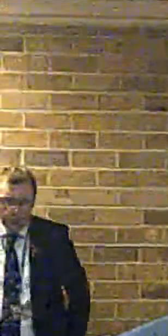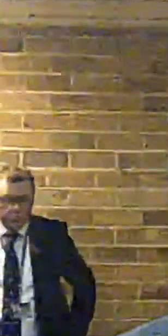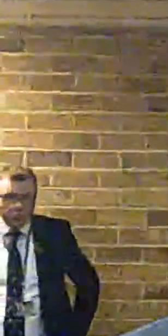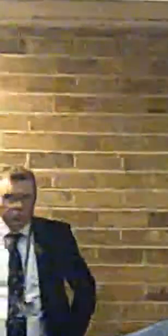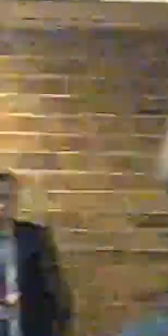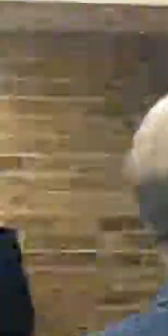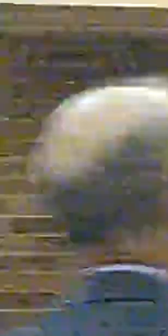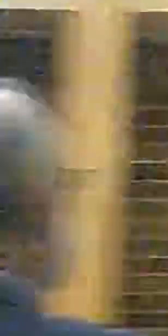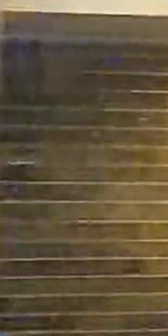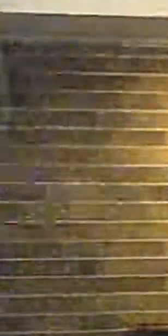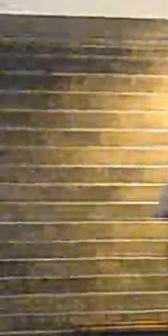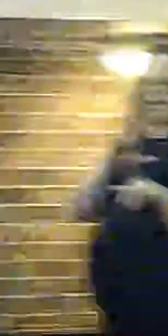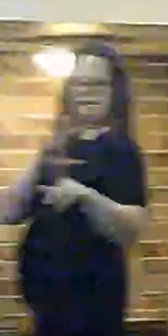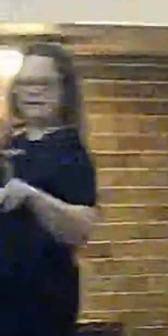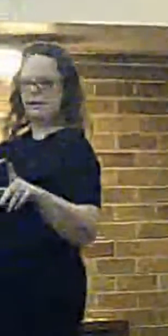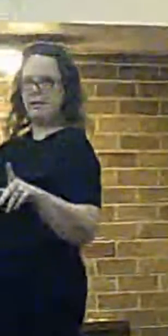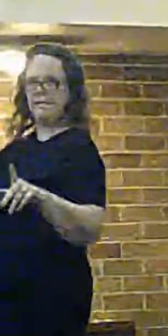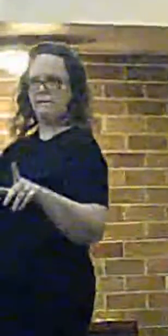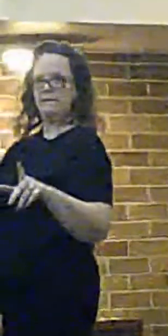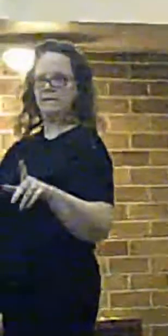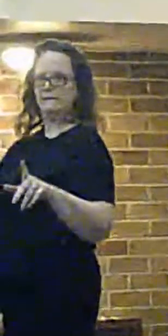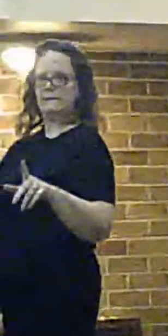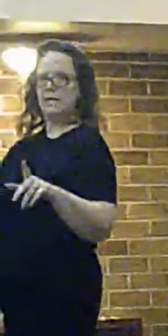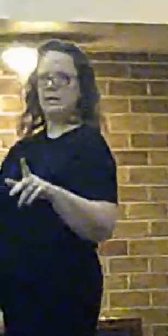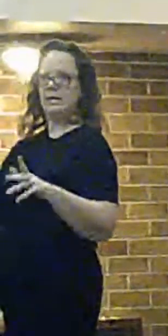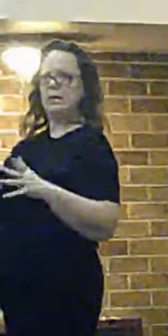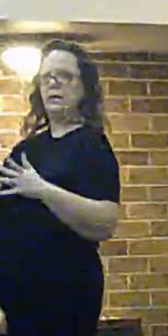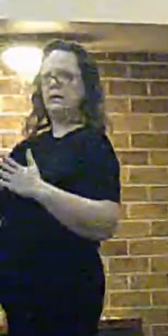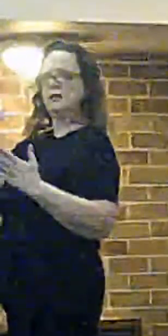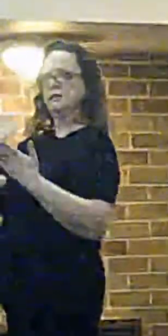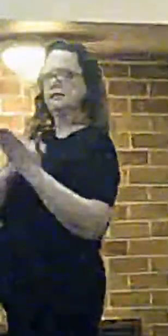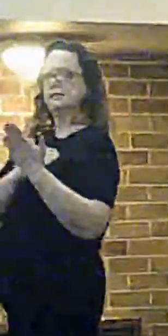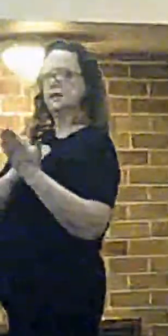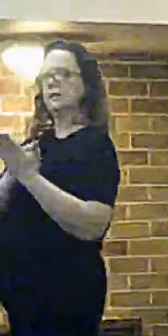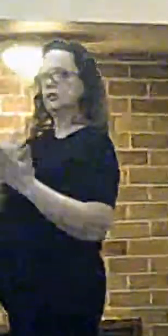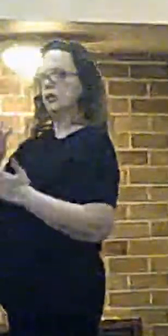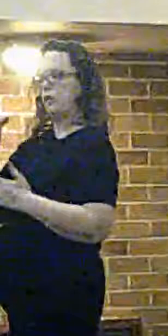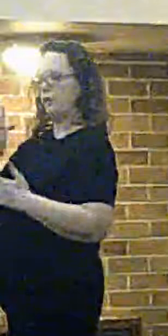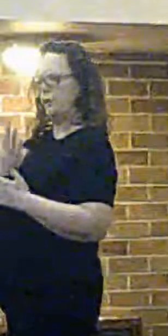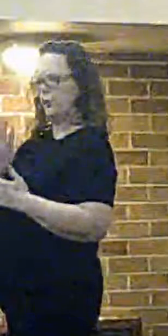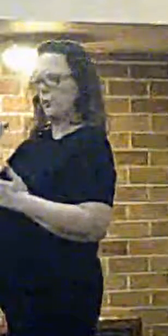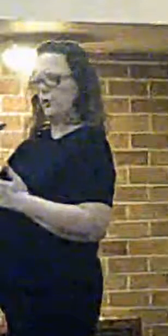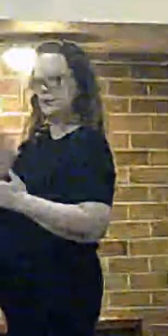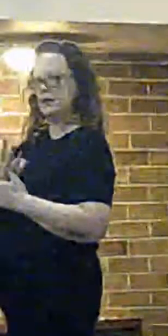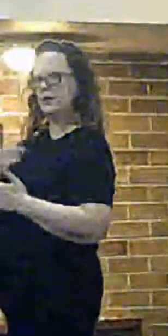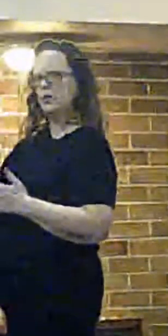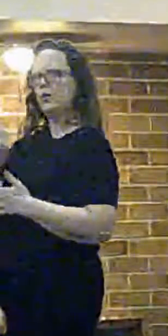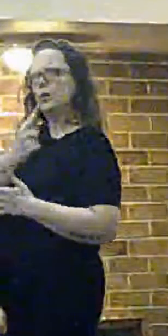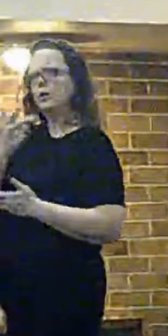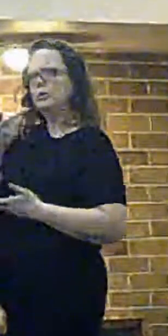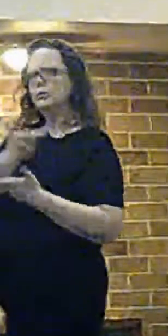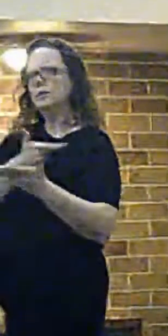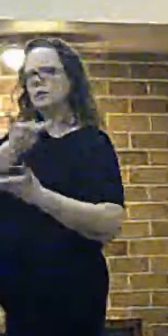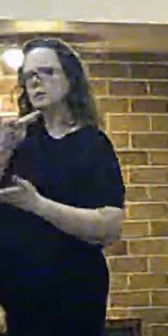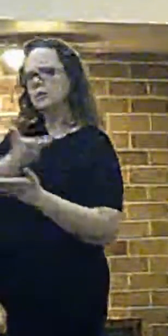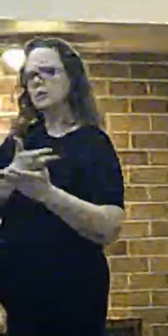We already have a section 13, 16 arrangement. Who were you speaking to from